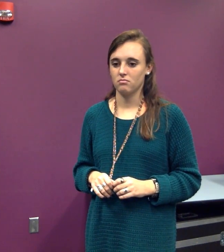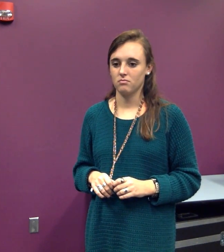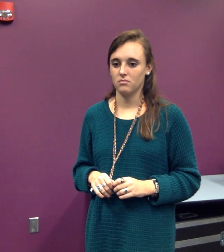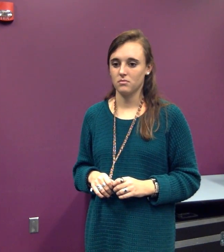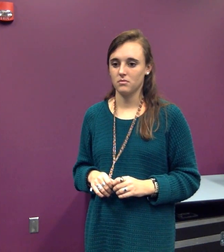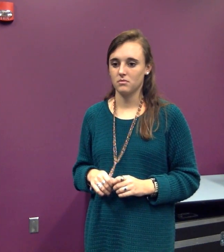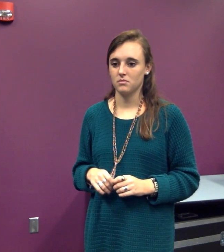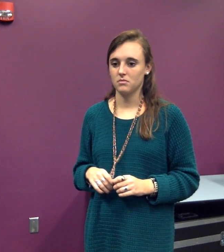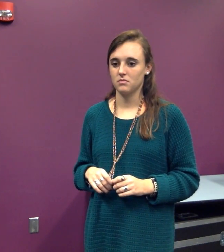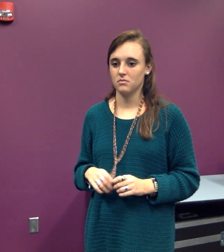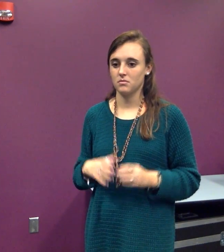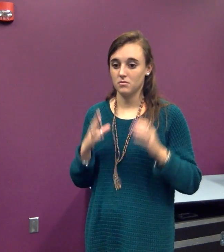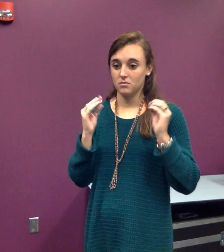And this is the same thing.